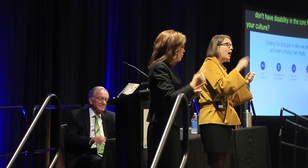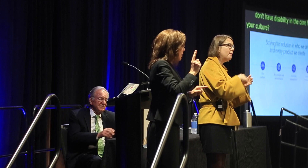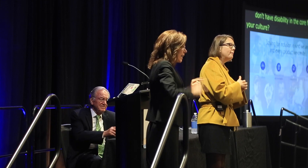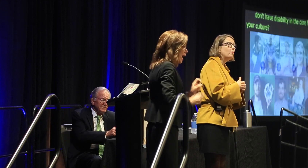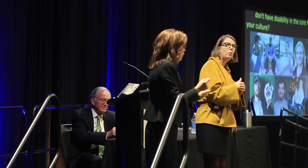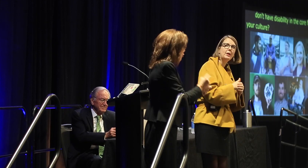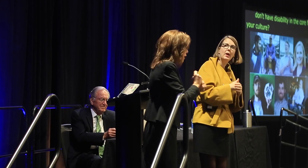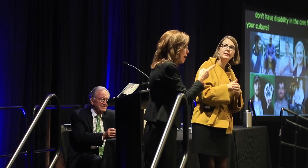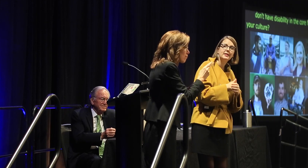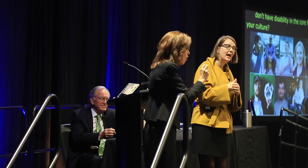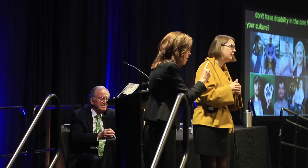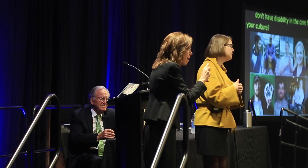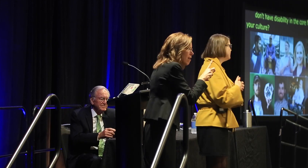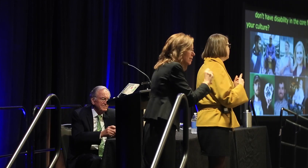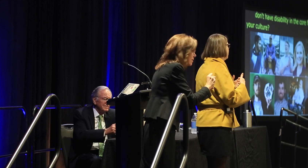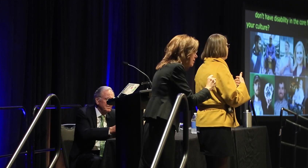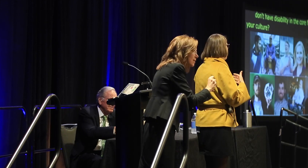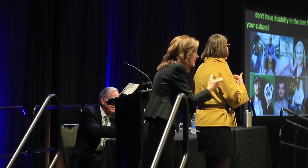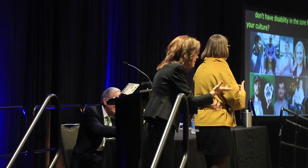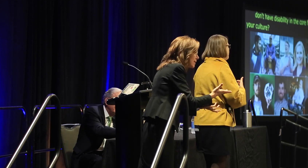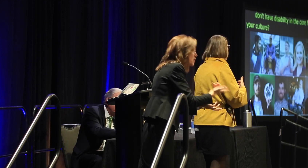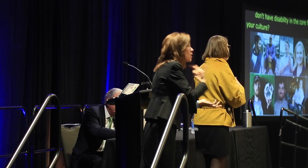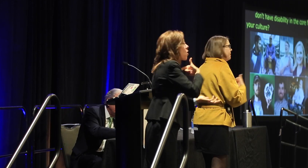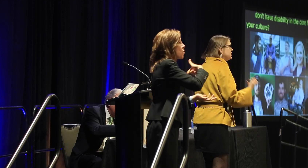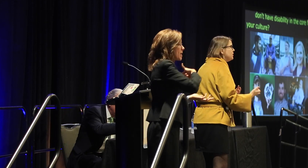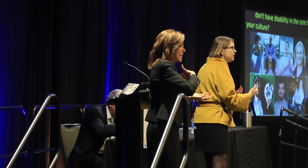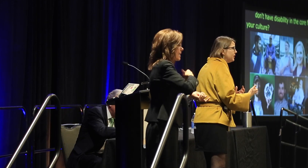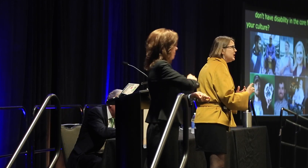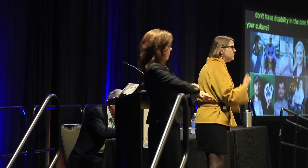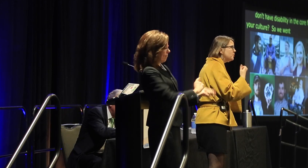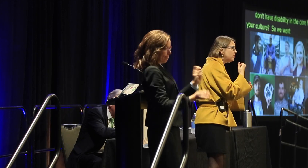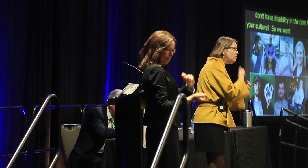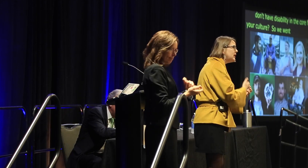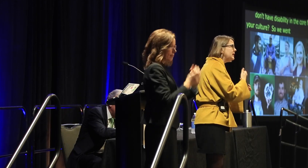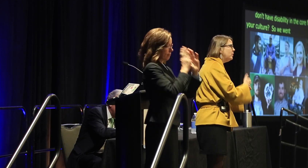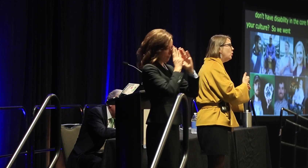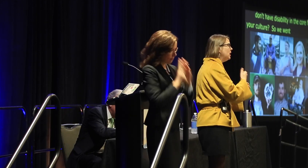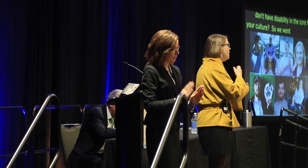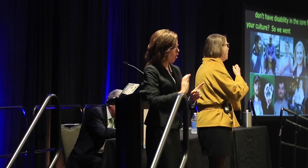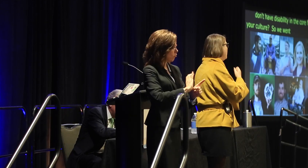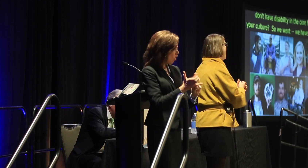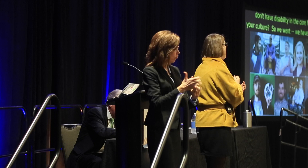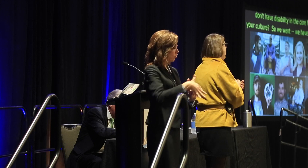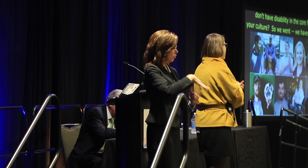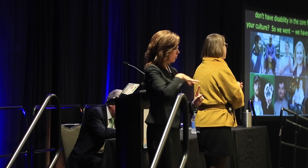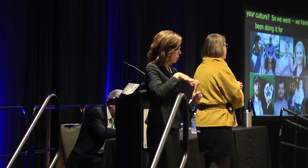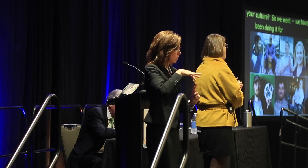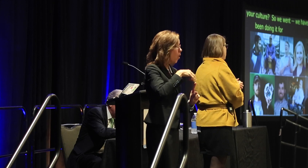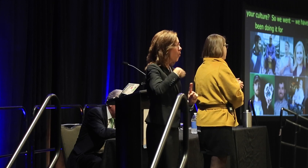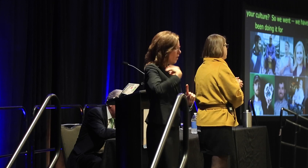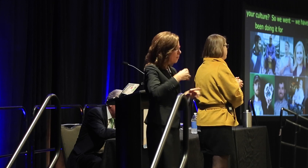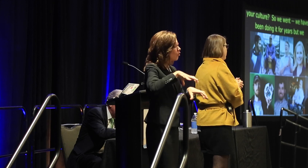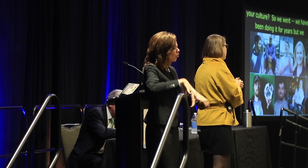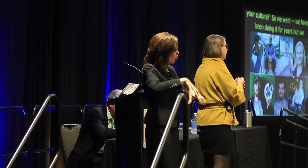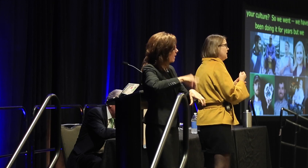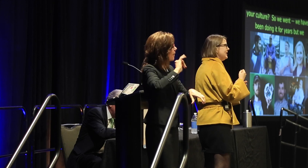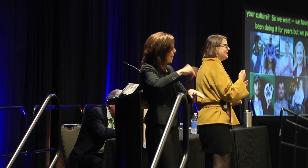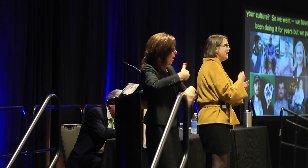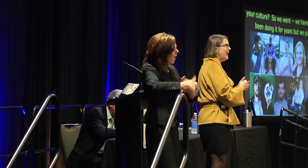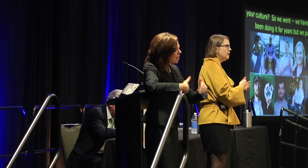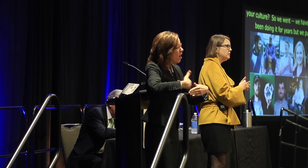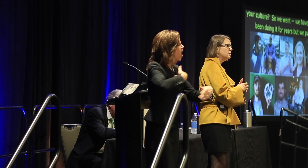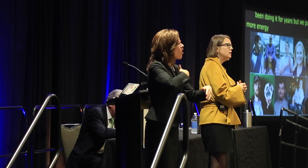So we went and we've been doing this for years, but we really put a lot more energy into